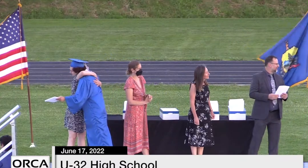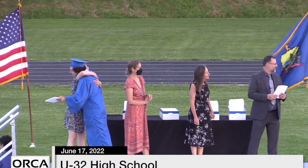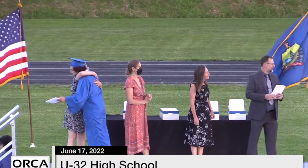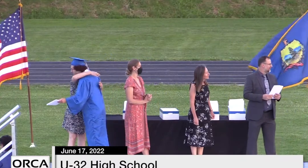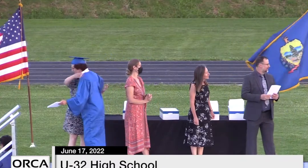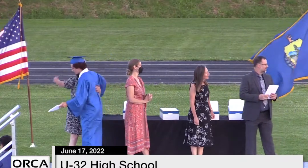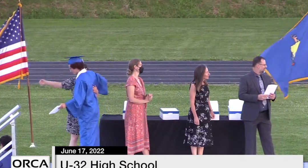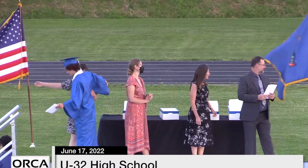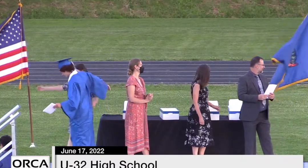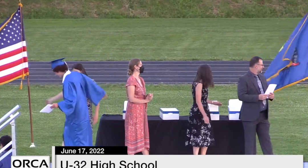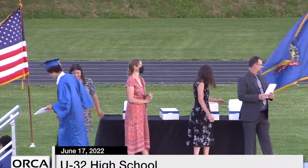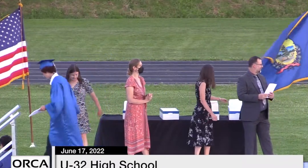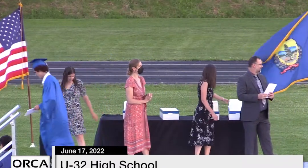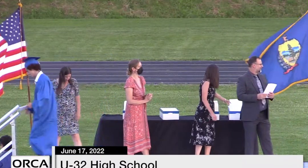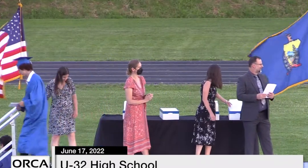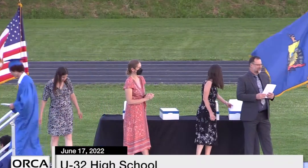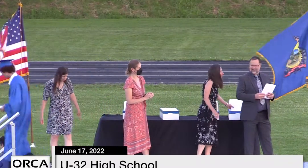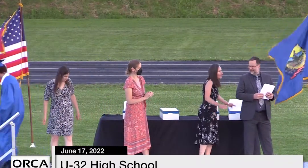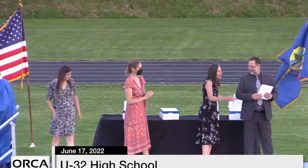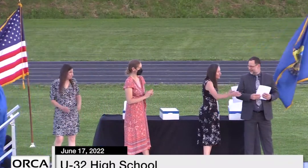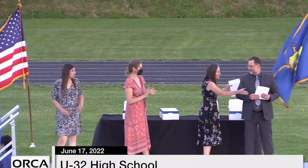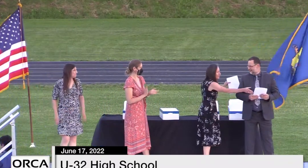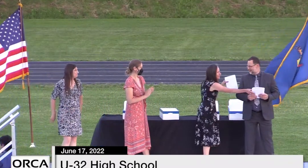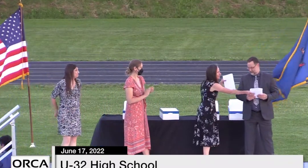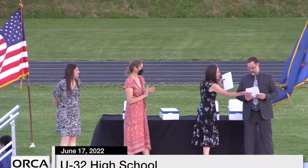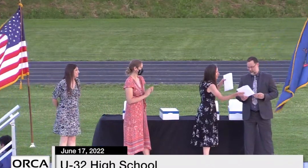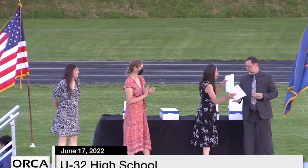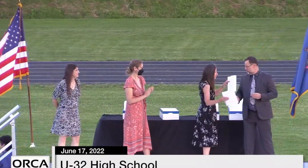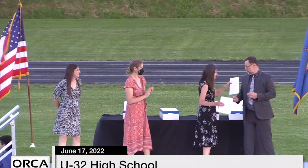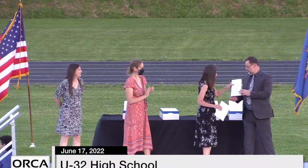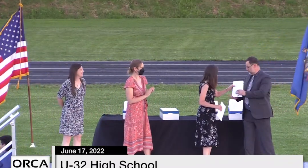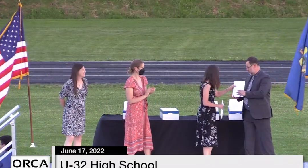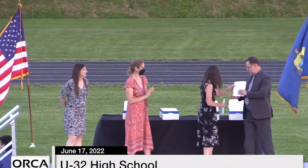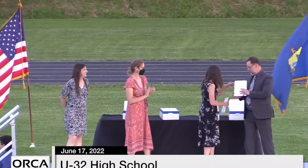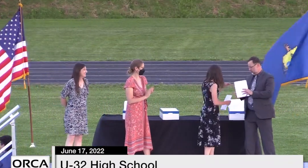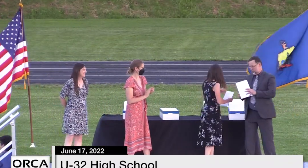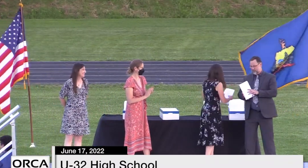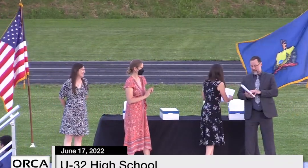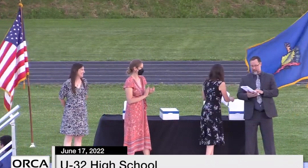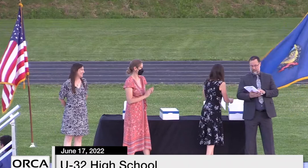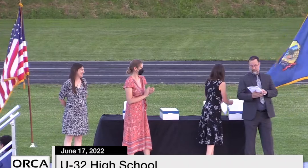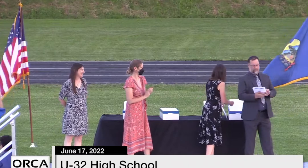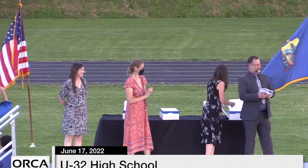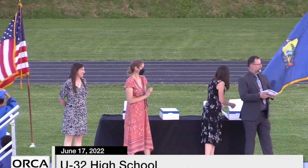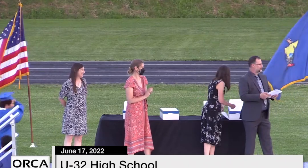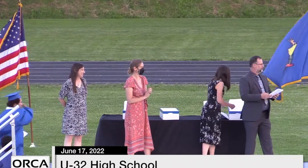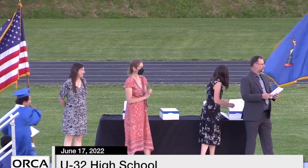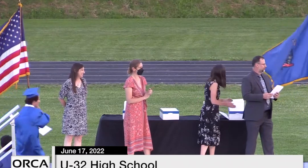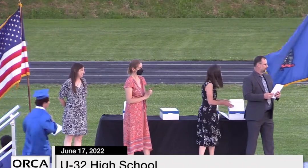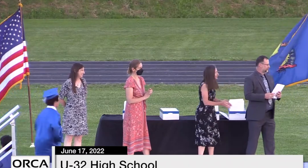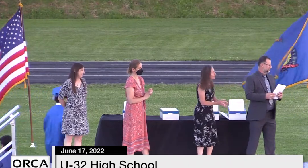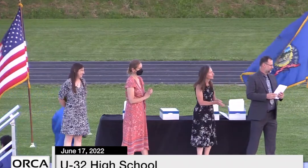Monarch Sultanel.